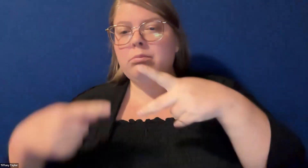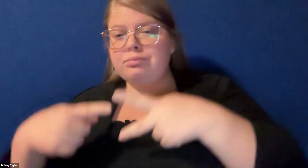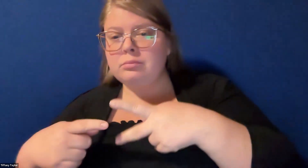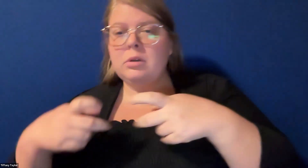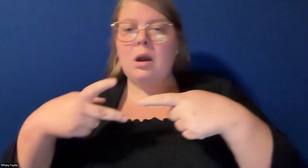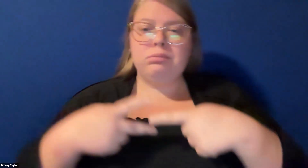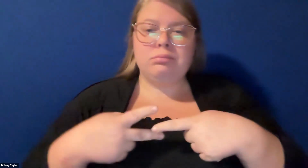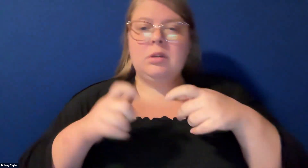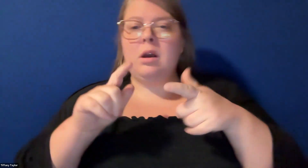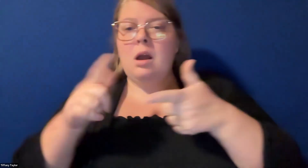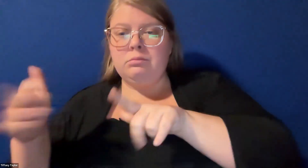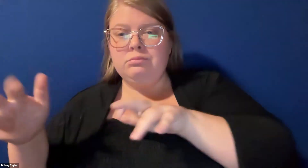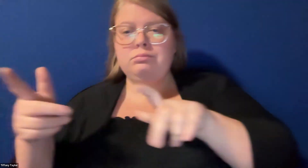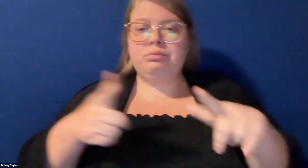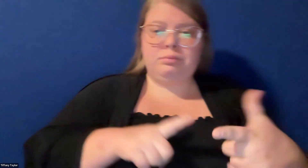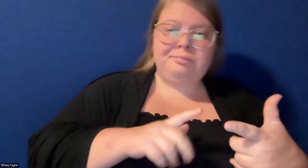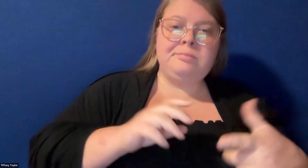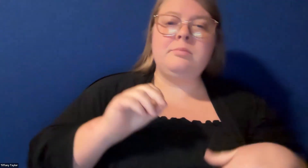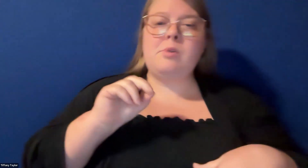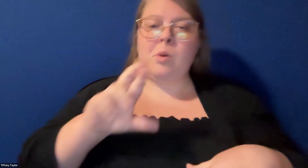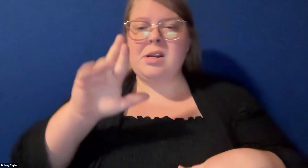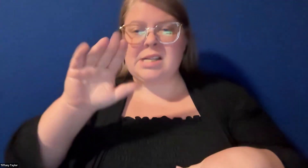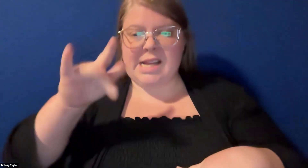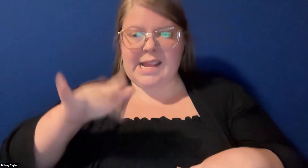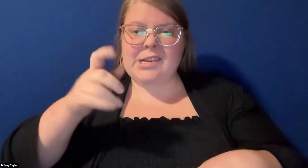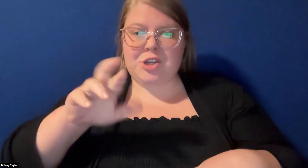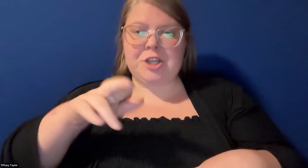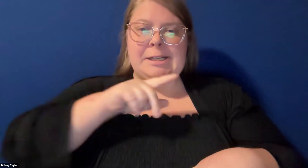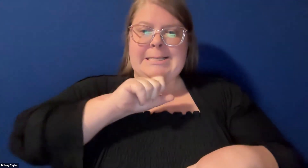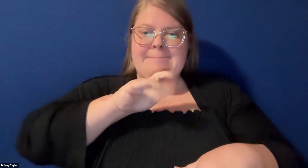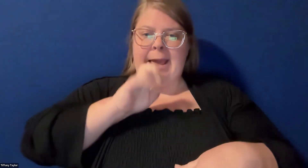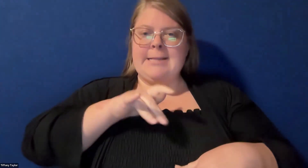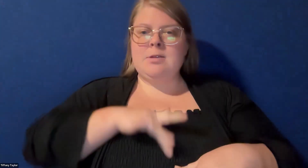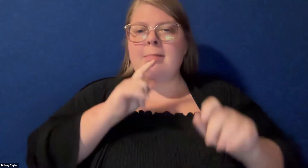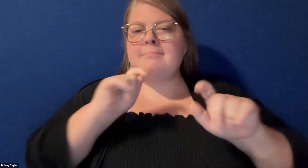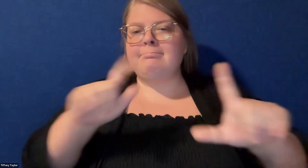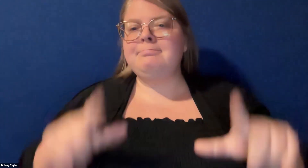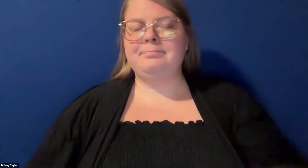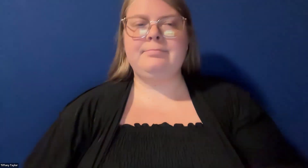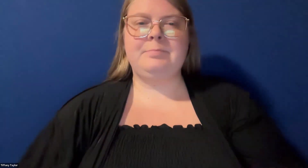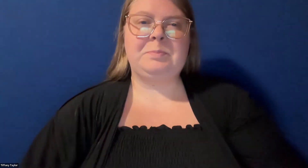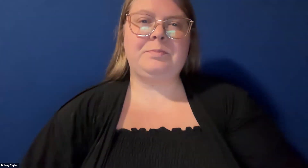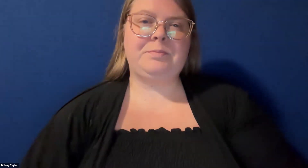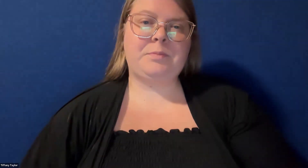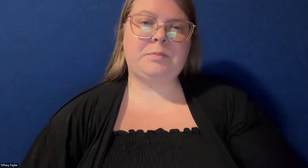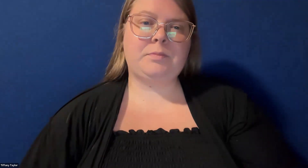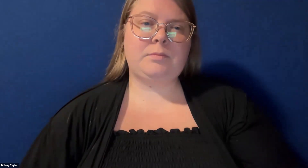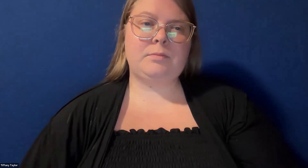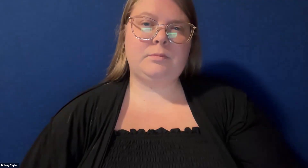previous button, then it will go through the next thing, and then it will focus to the next highlightable area, which